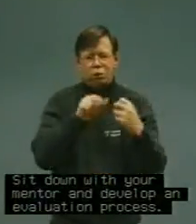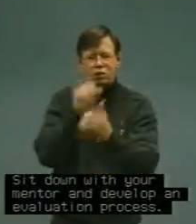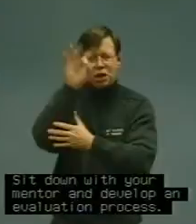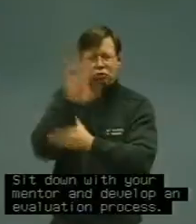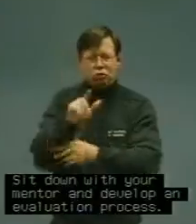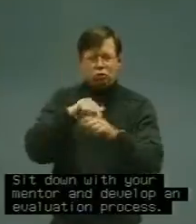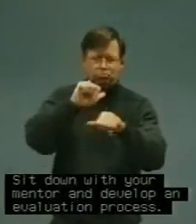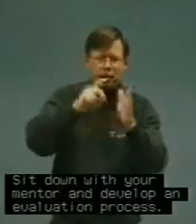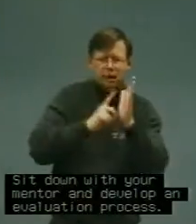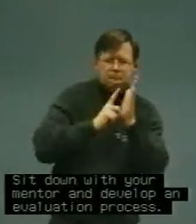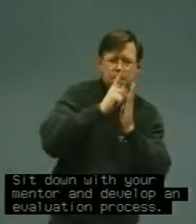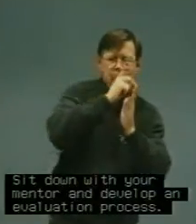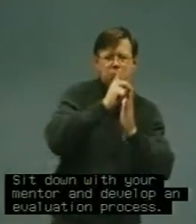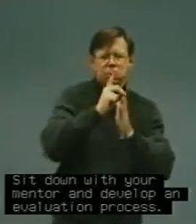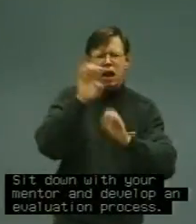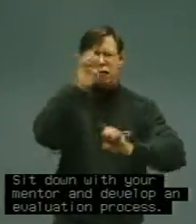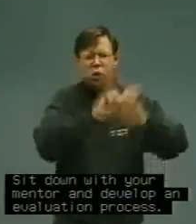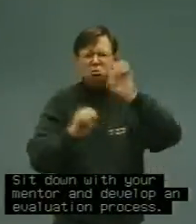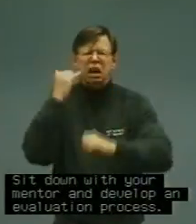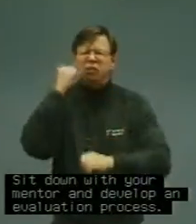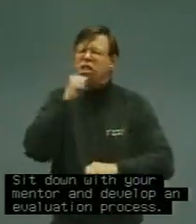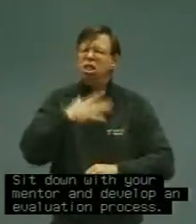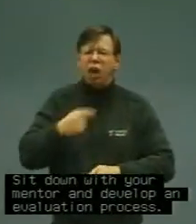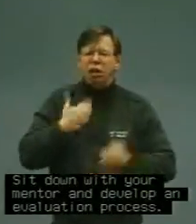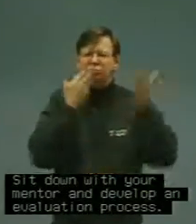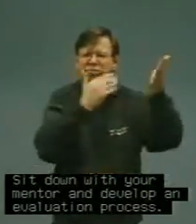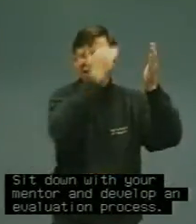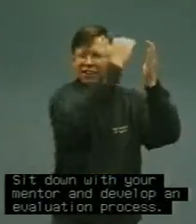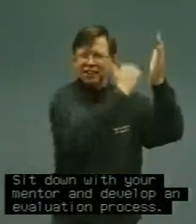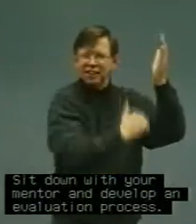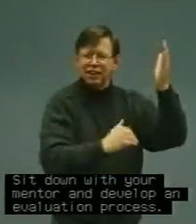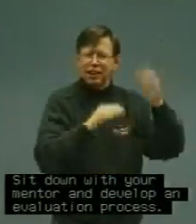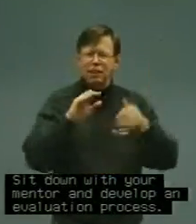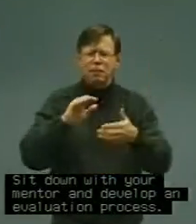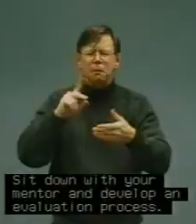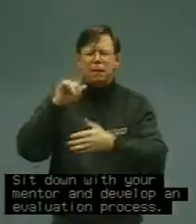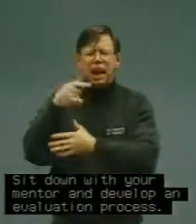Sit down with your mentor and develop an evaluation process.